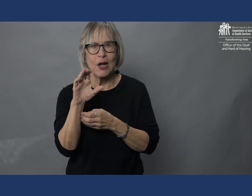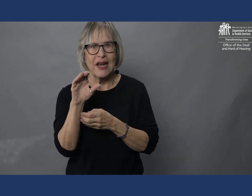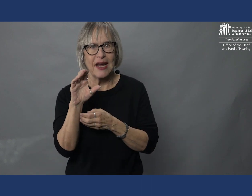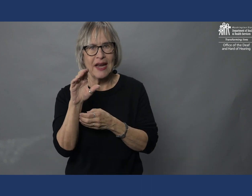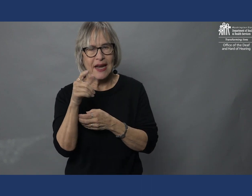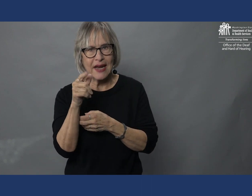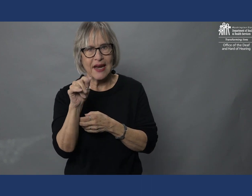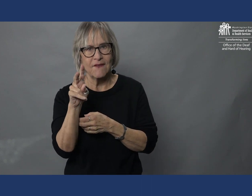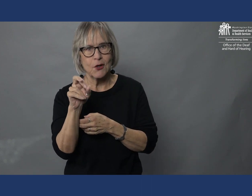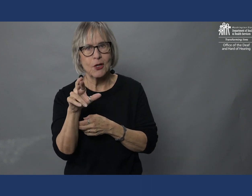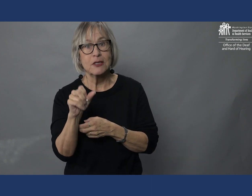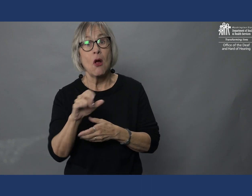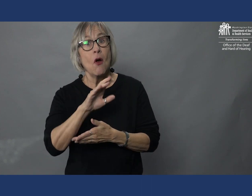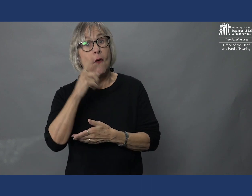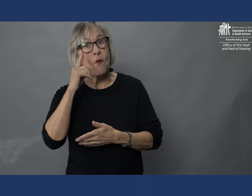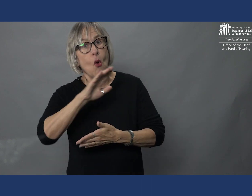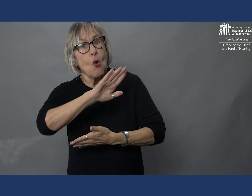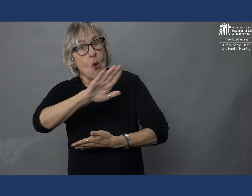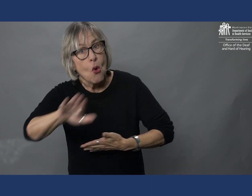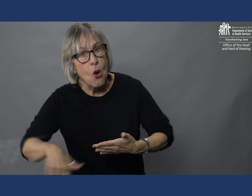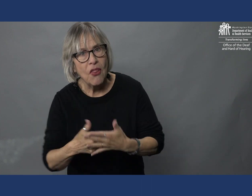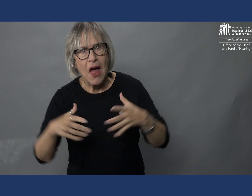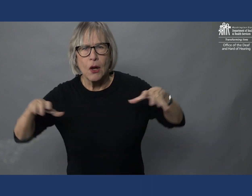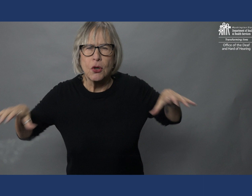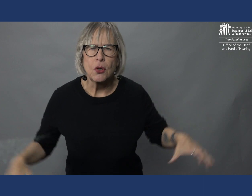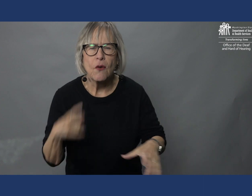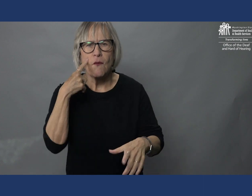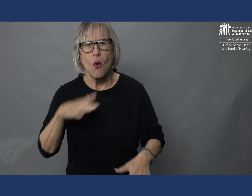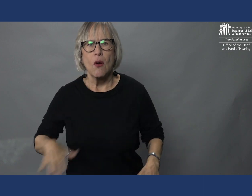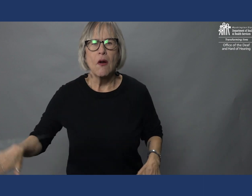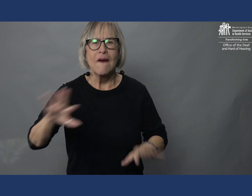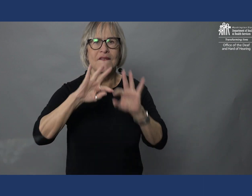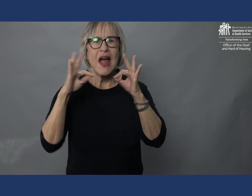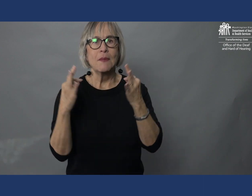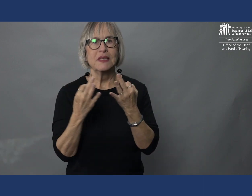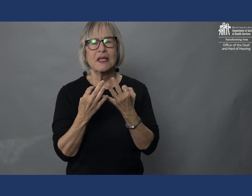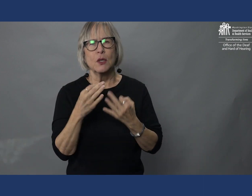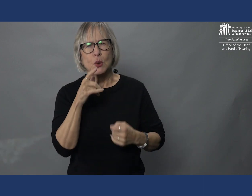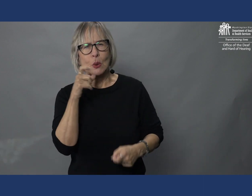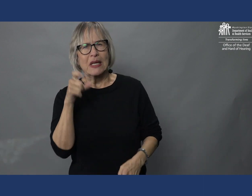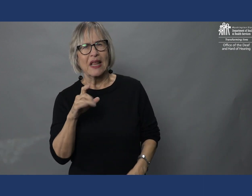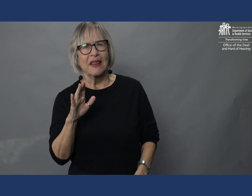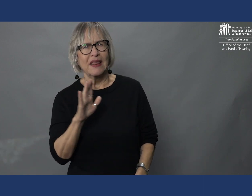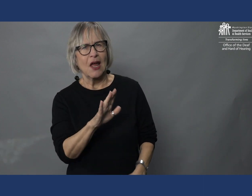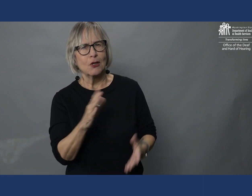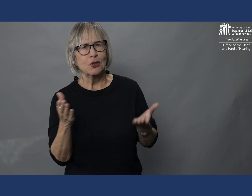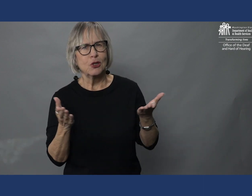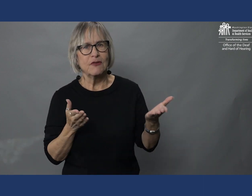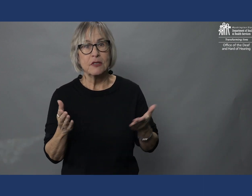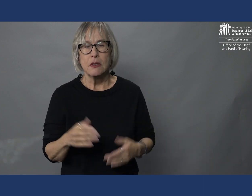We appreciate and support family caregivers for all they do for families in need of their services.